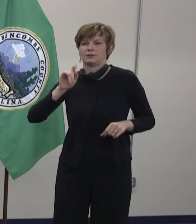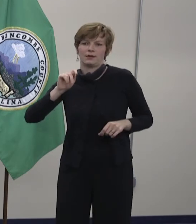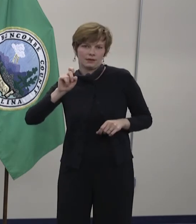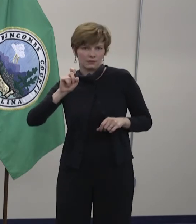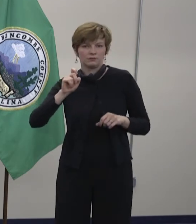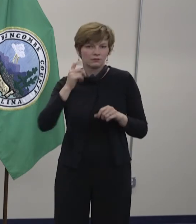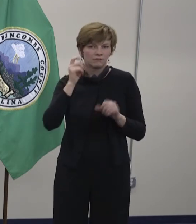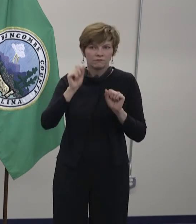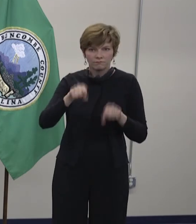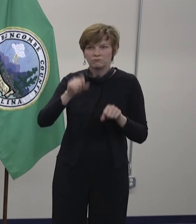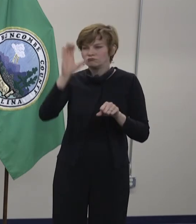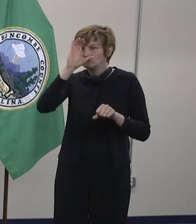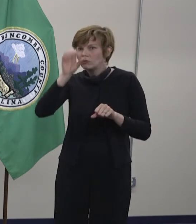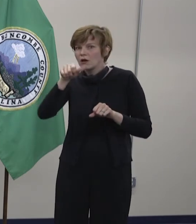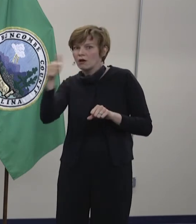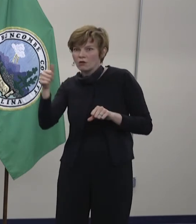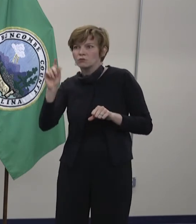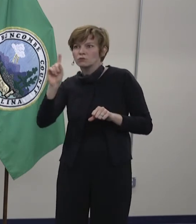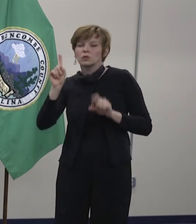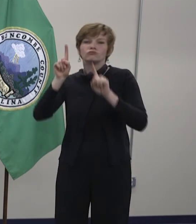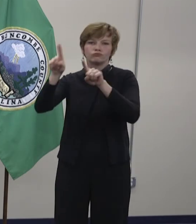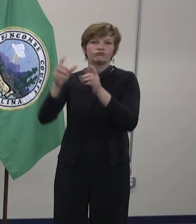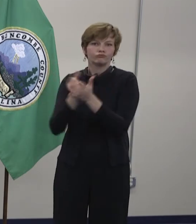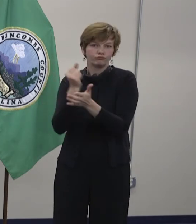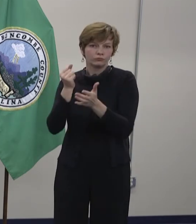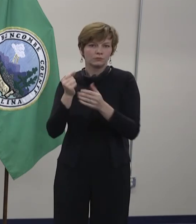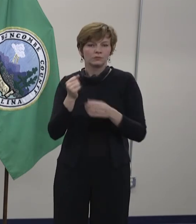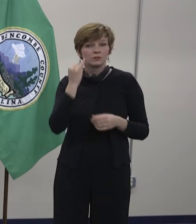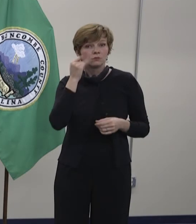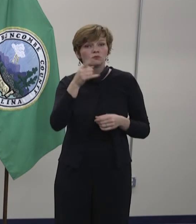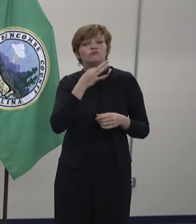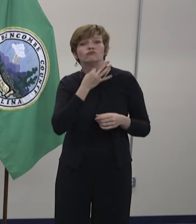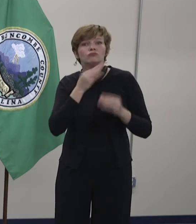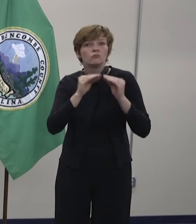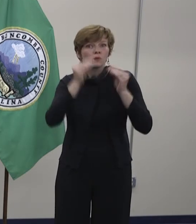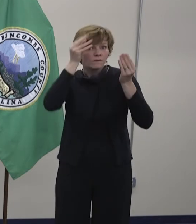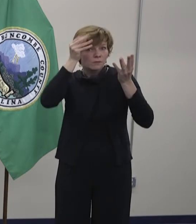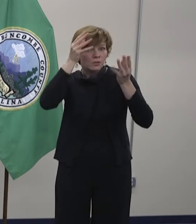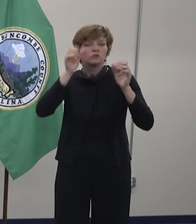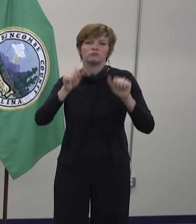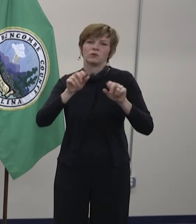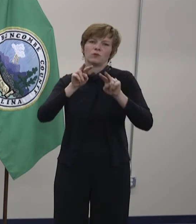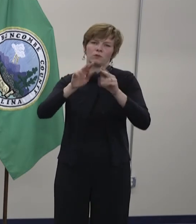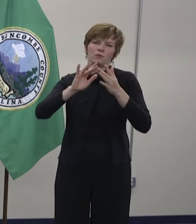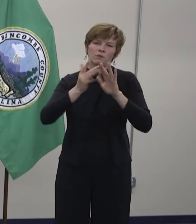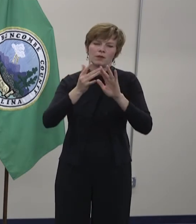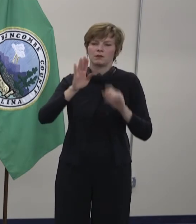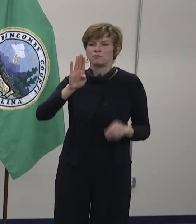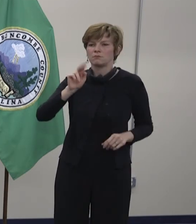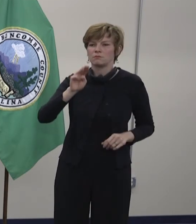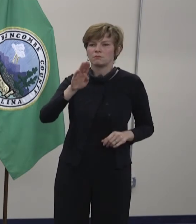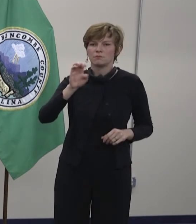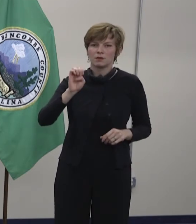about COVID-19 testing in Buncombe County can be found at buncombeready.org.